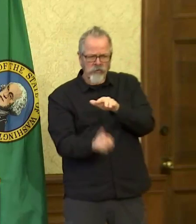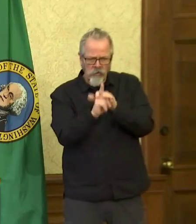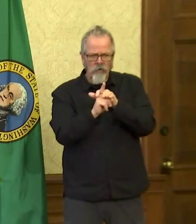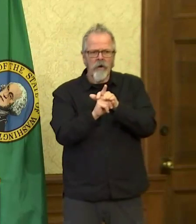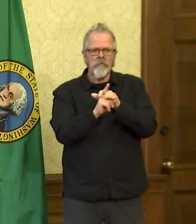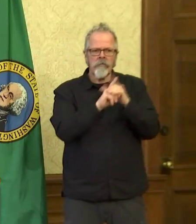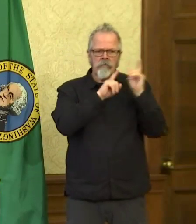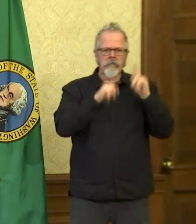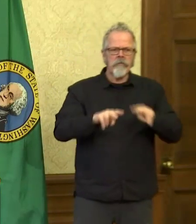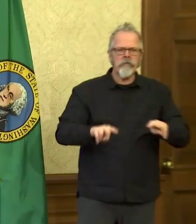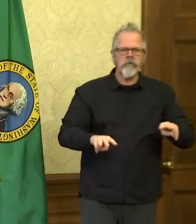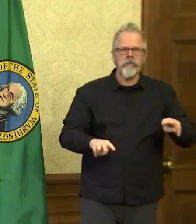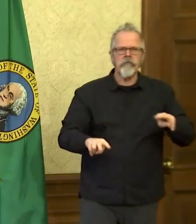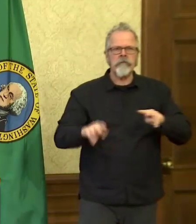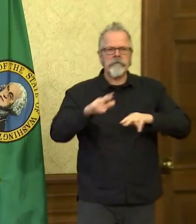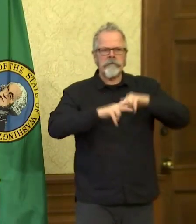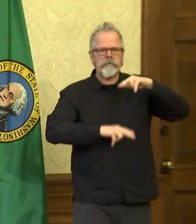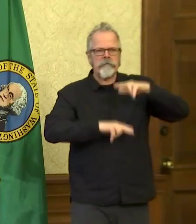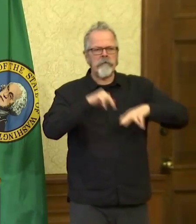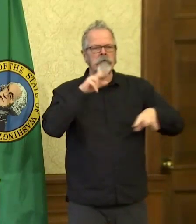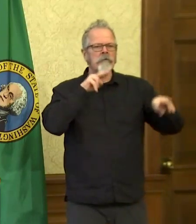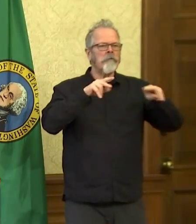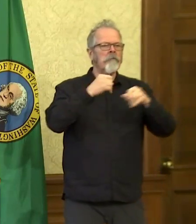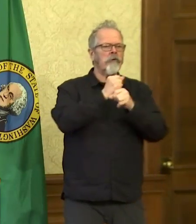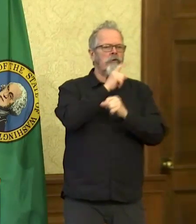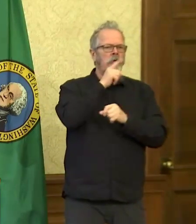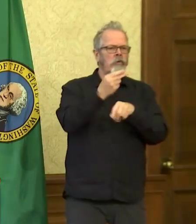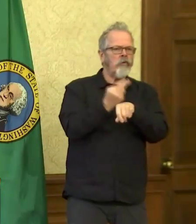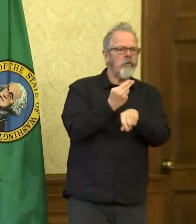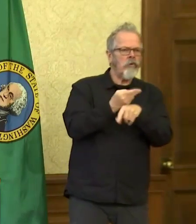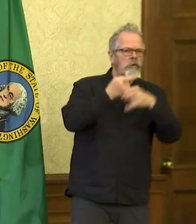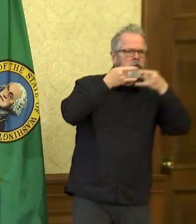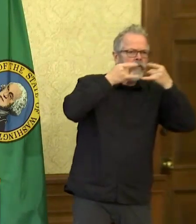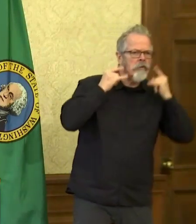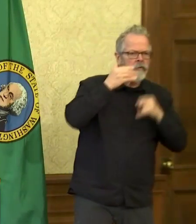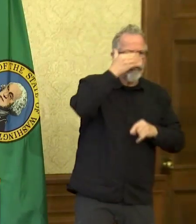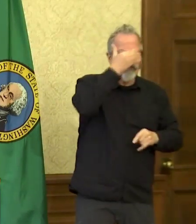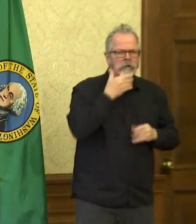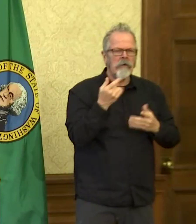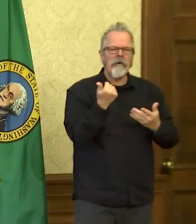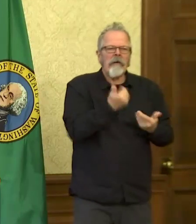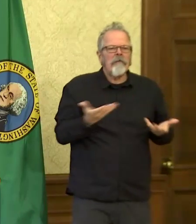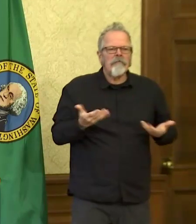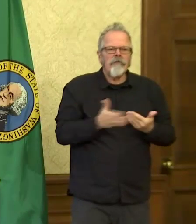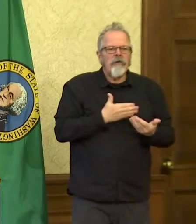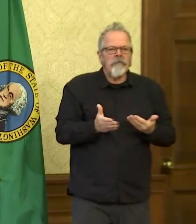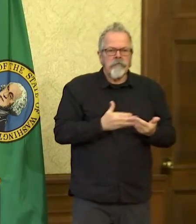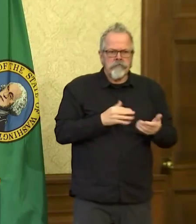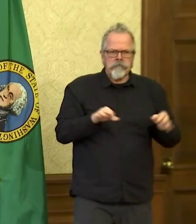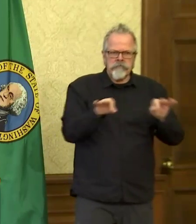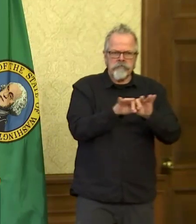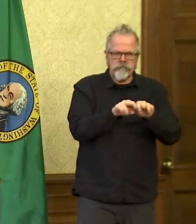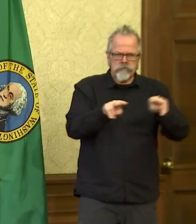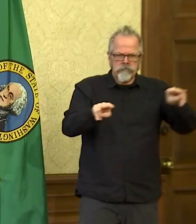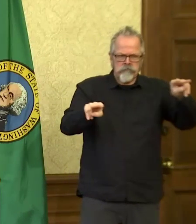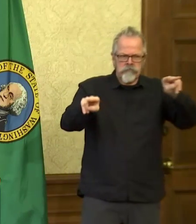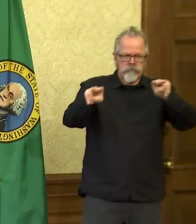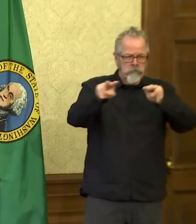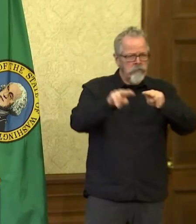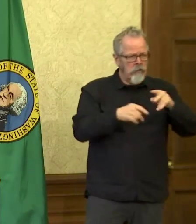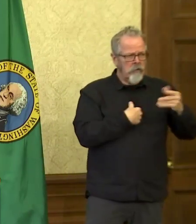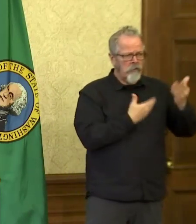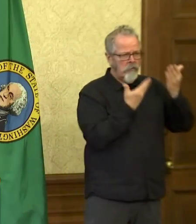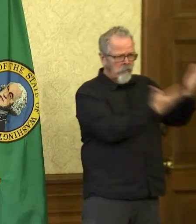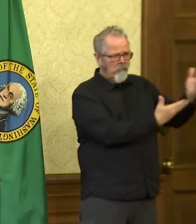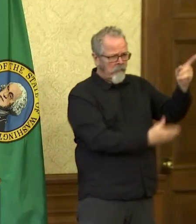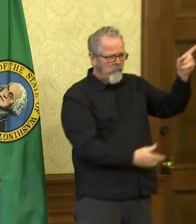This plan also includes proper sanitation and cleanliness for workers, as well as policies to encourage workers to stay home or